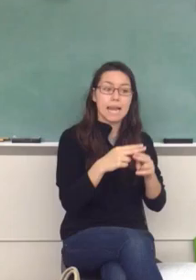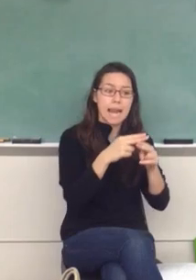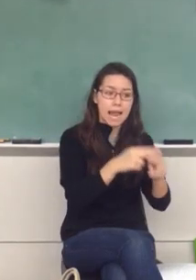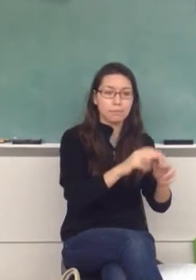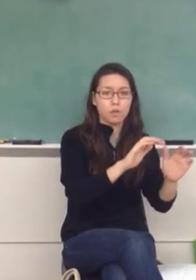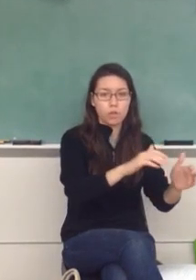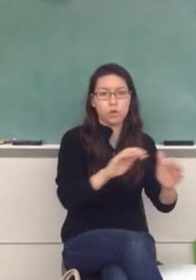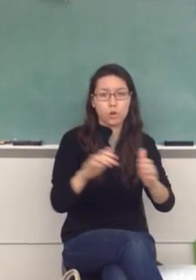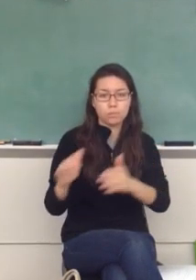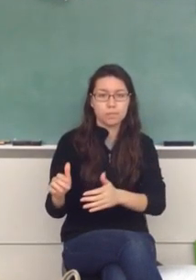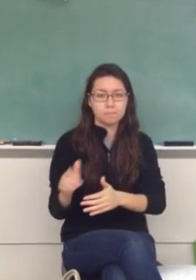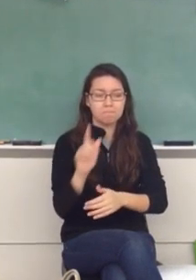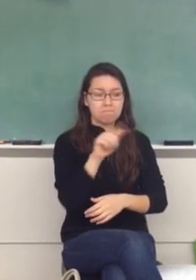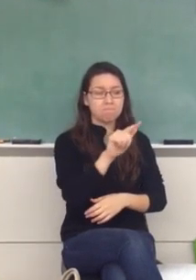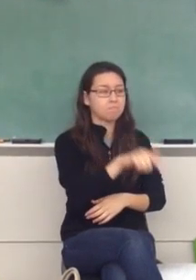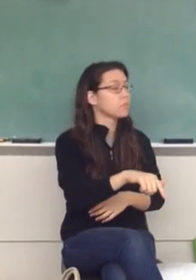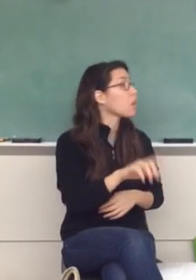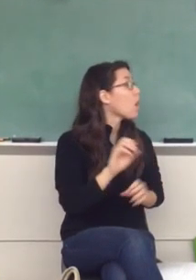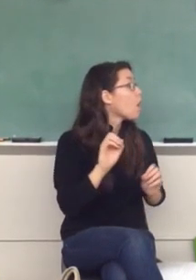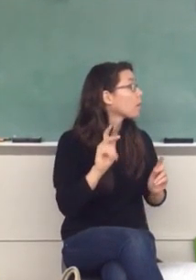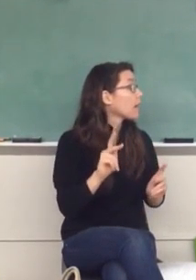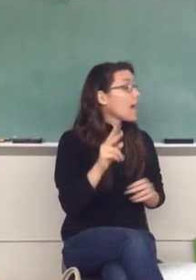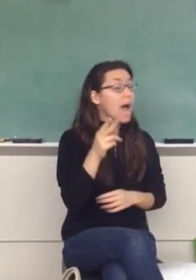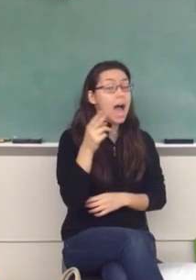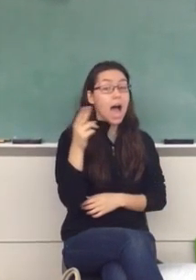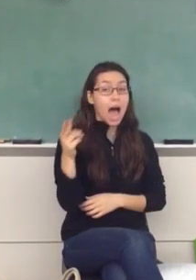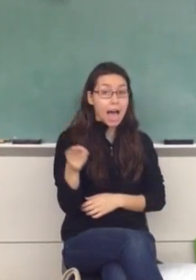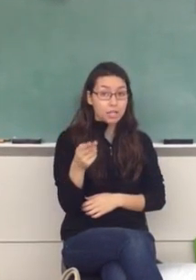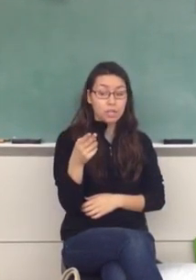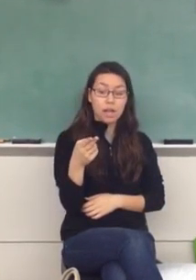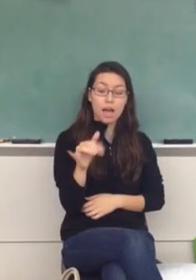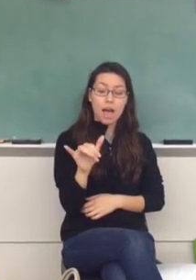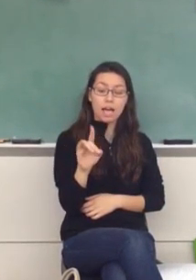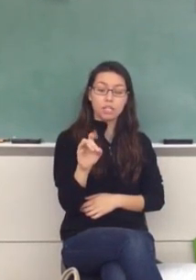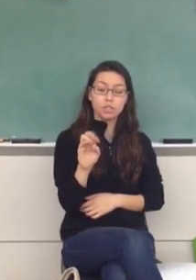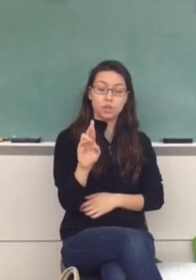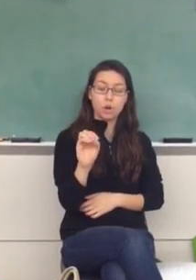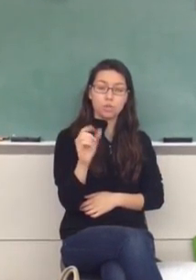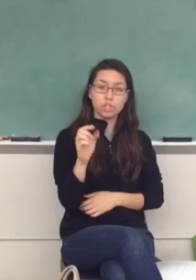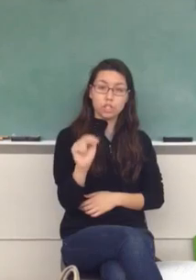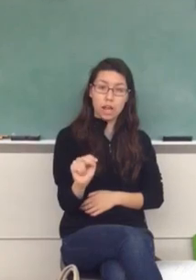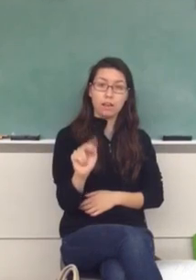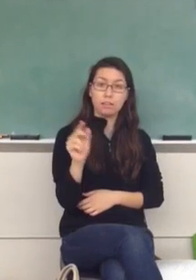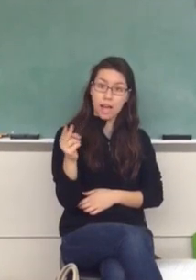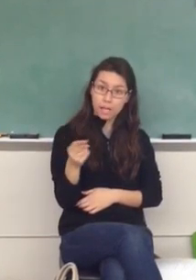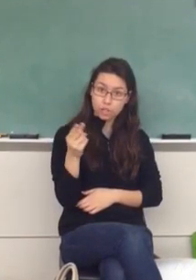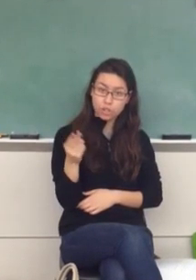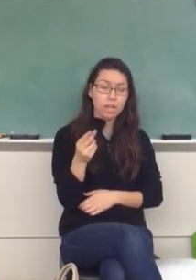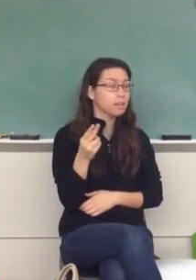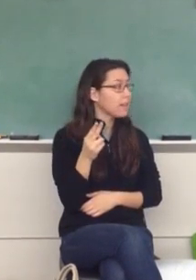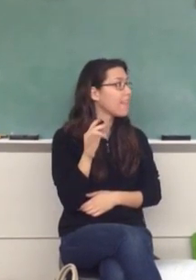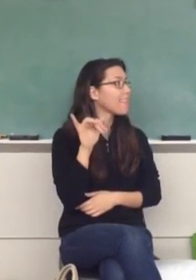All right, hydrogen is that element that doesn't really belong with any of the groups. It's kind of in a group by